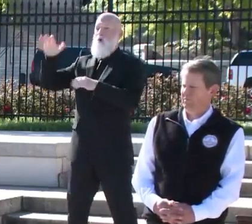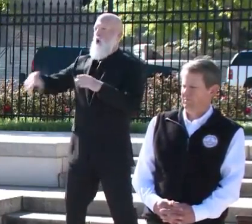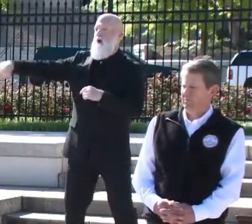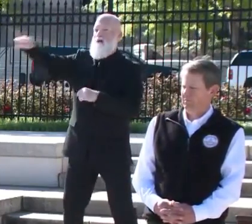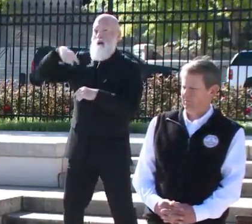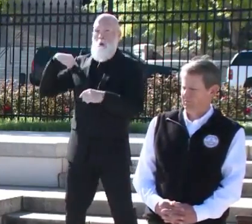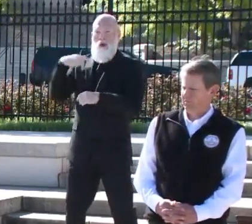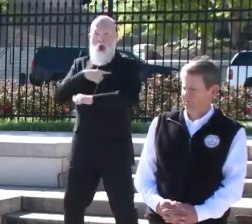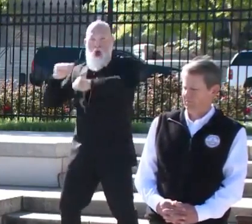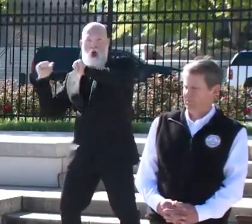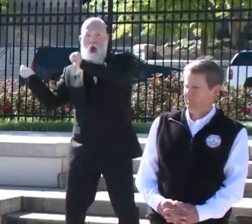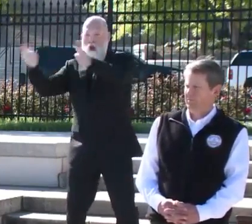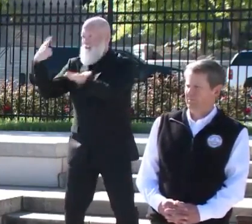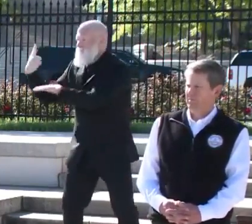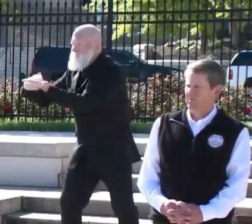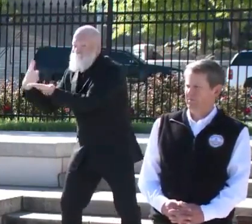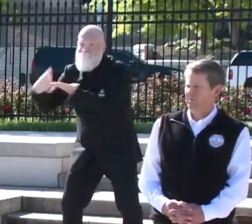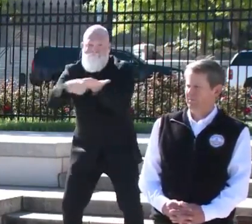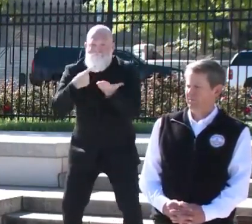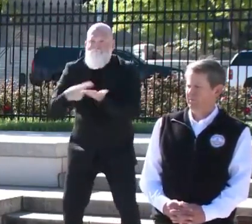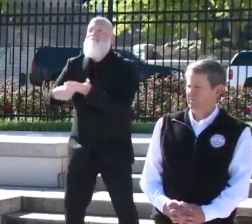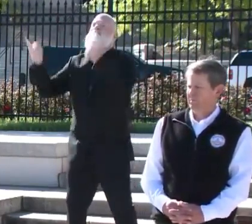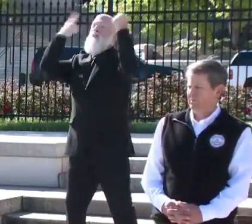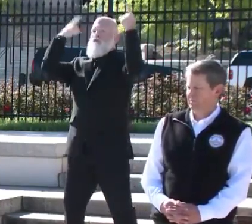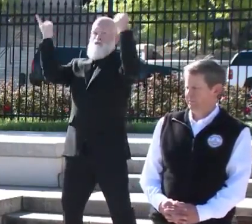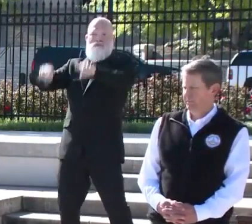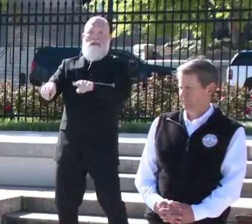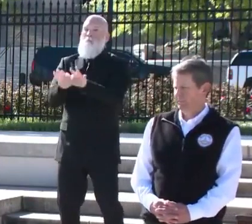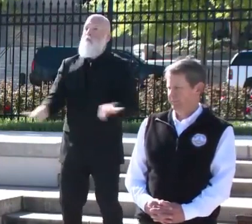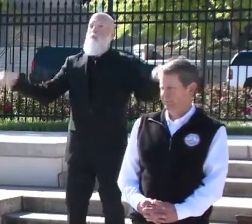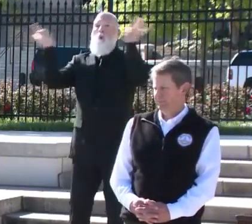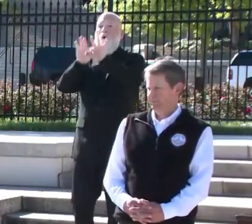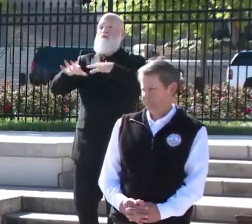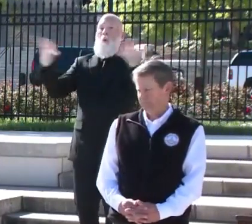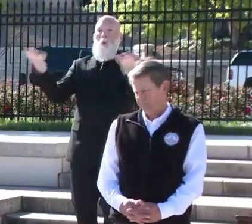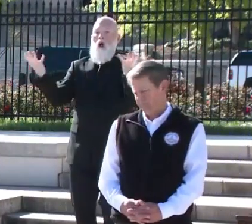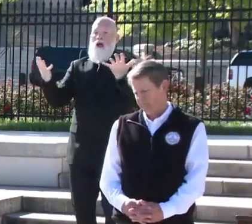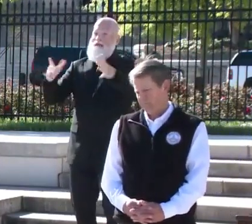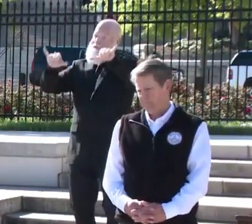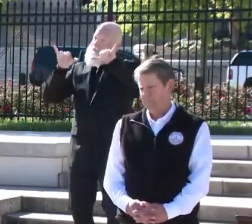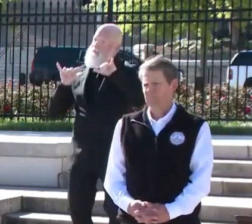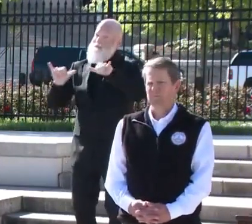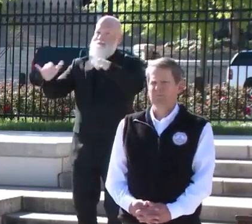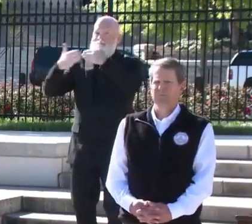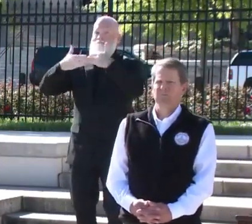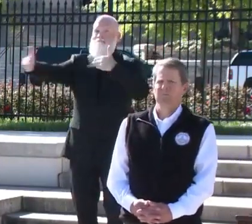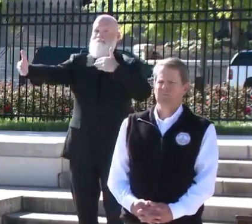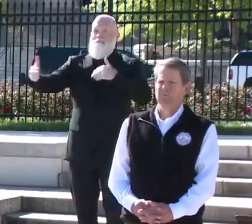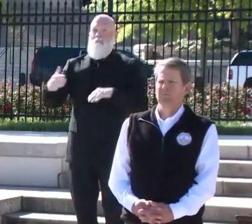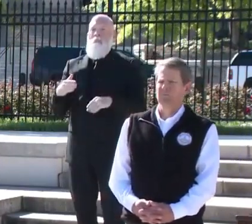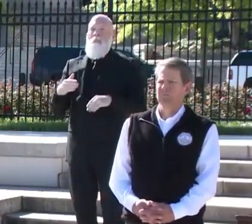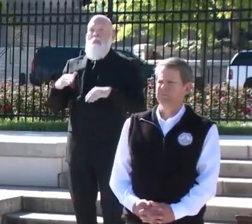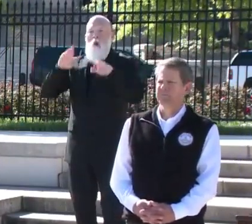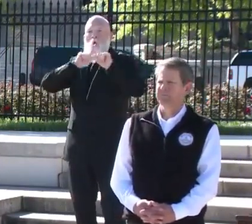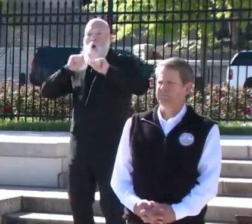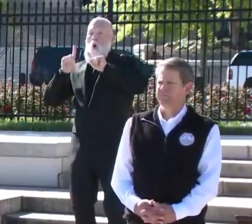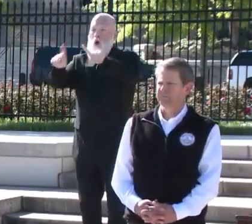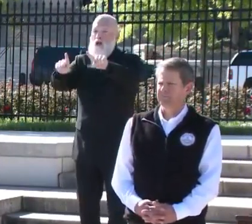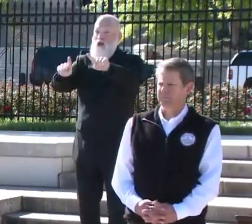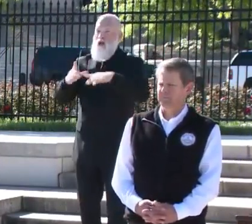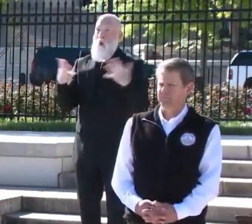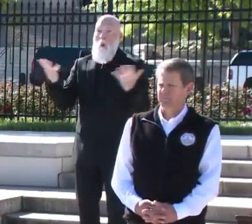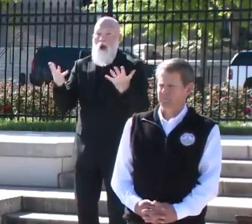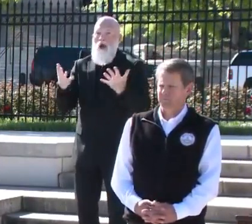important thing is the action is being taken, and we really need the public's cooperation to ensure that